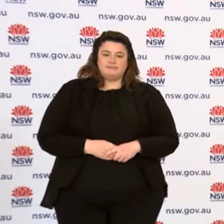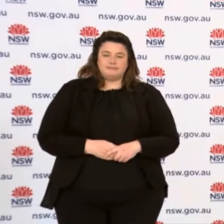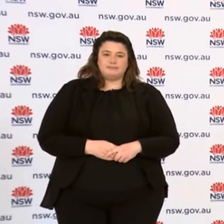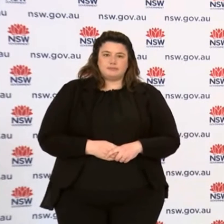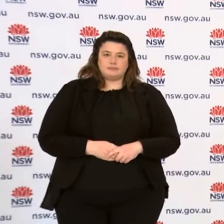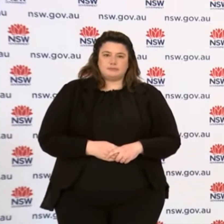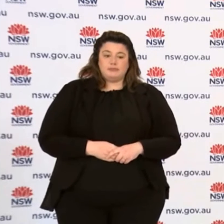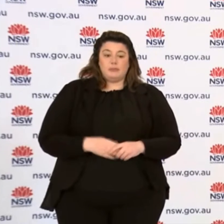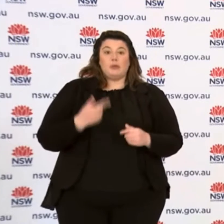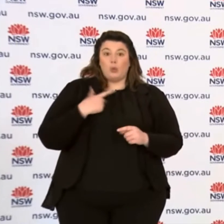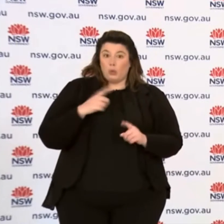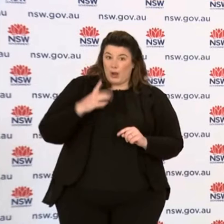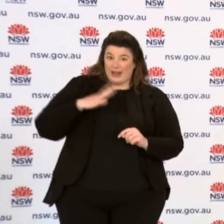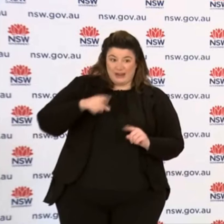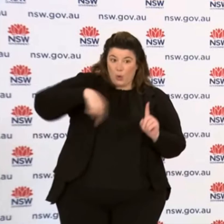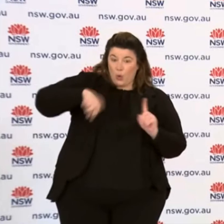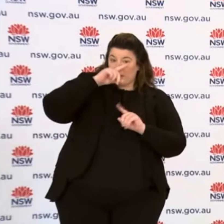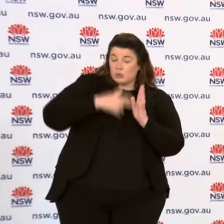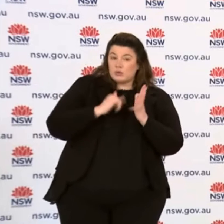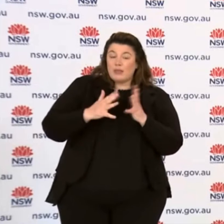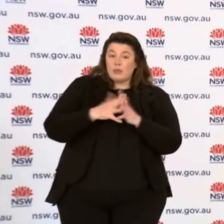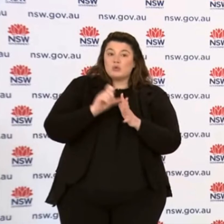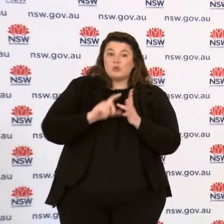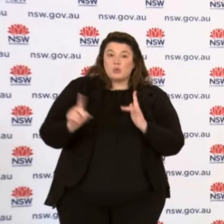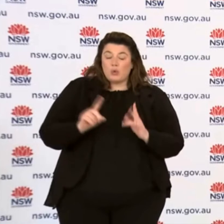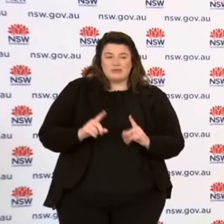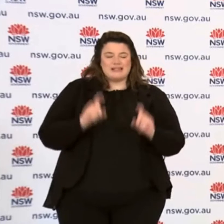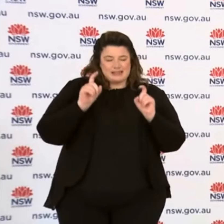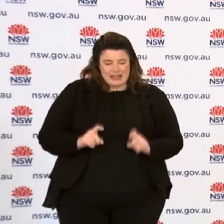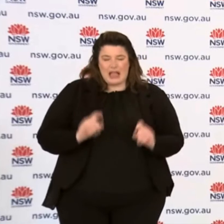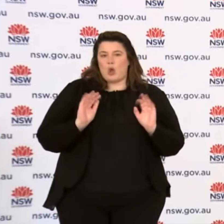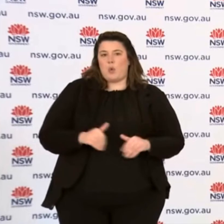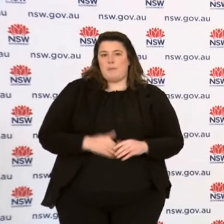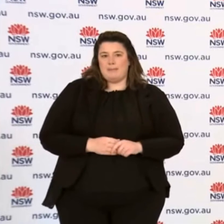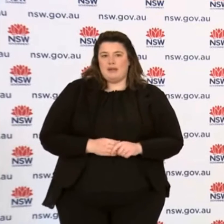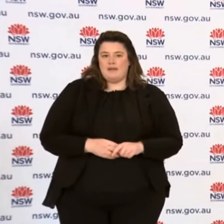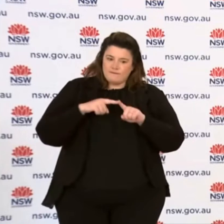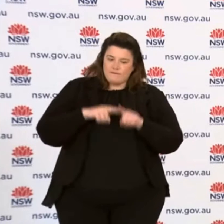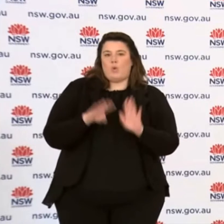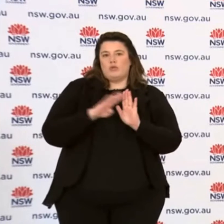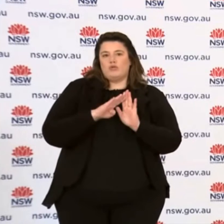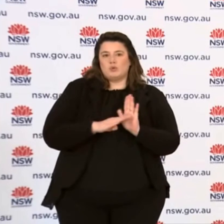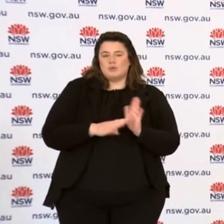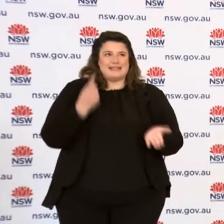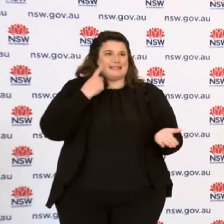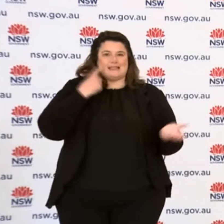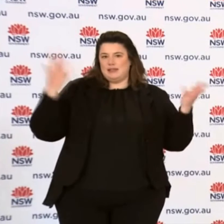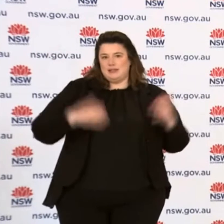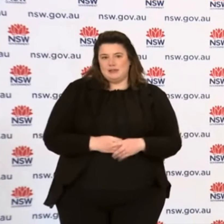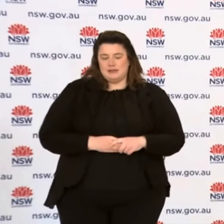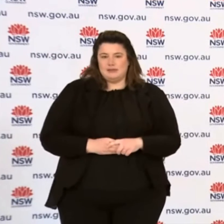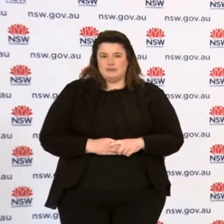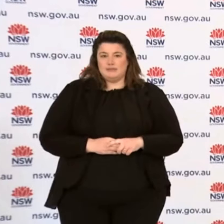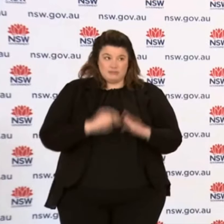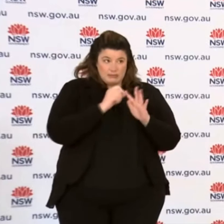Sydney is for people to comply with the rules. Pretty simple. Just stay at home. That's the circuit breaker. and I think the PM's said that many times as